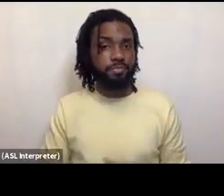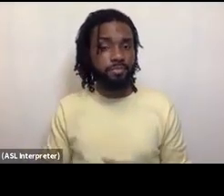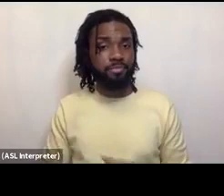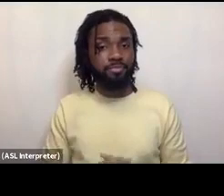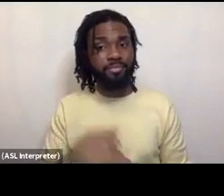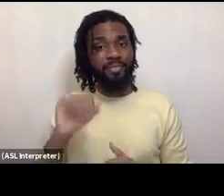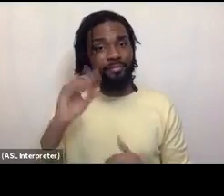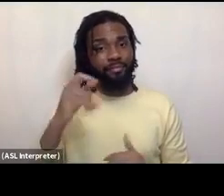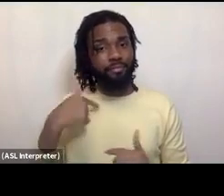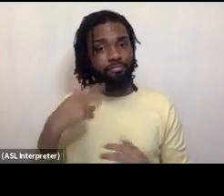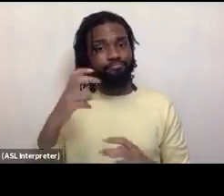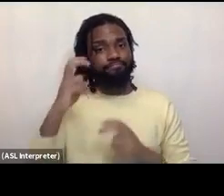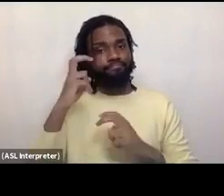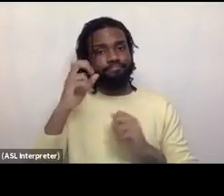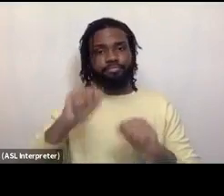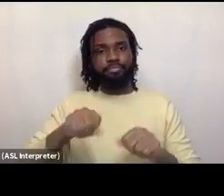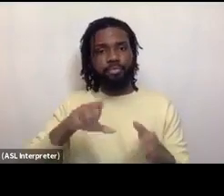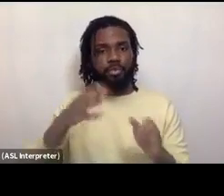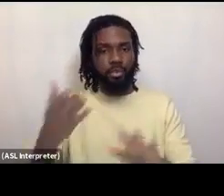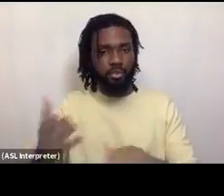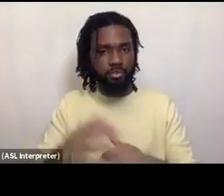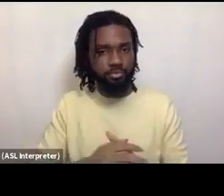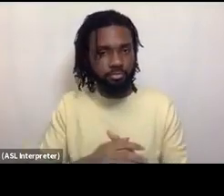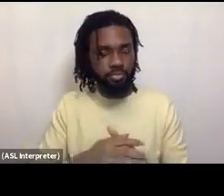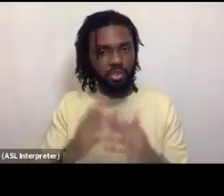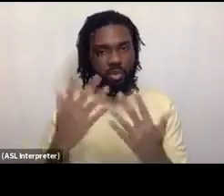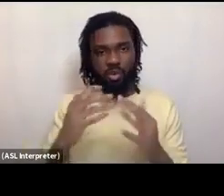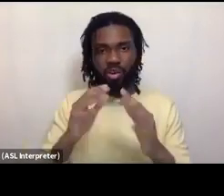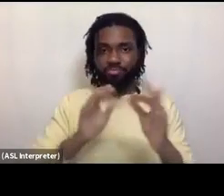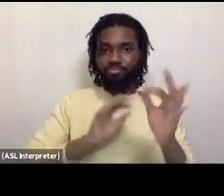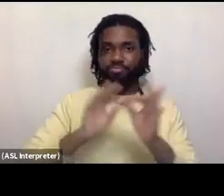So I just want to like put that into context